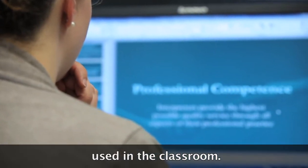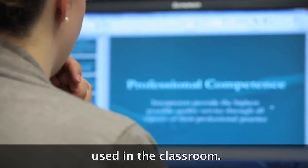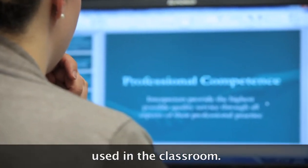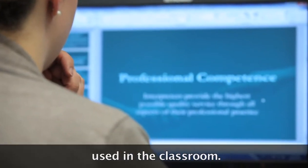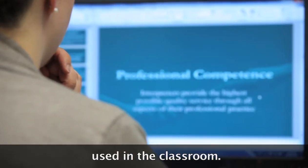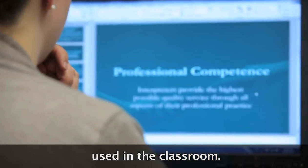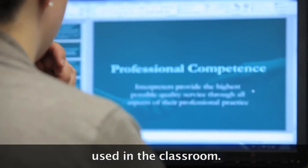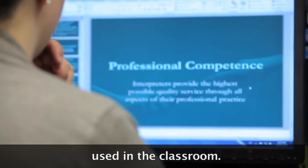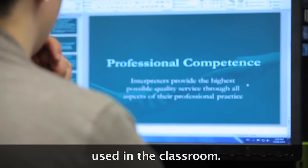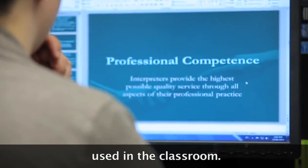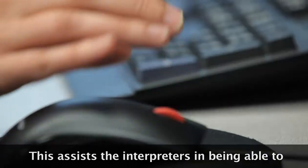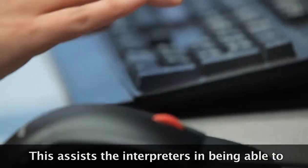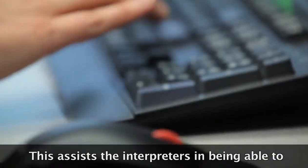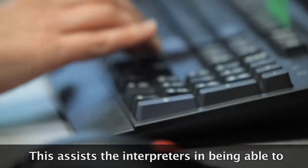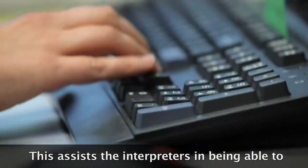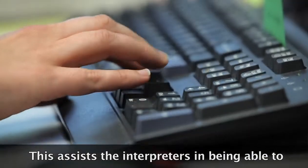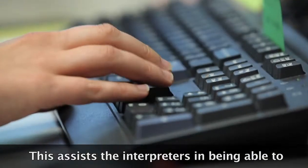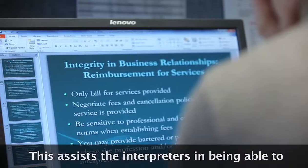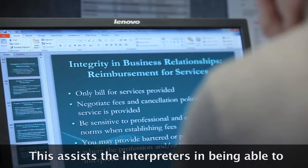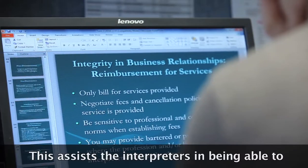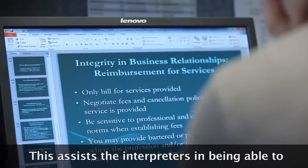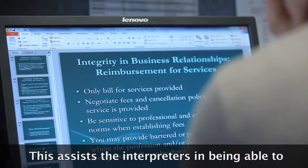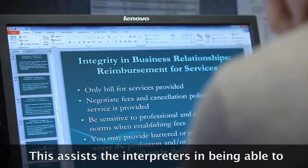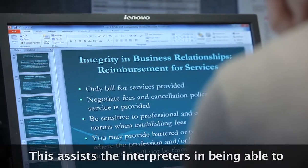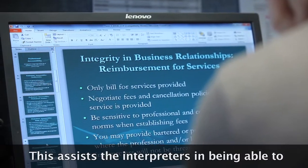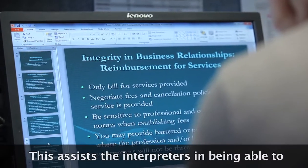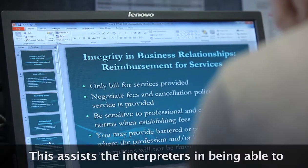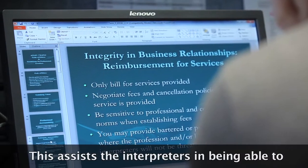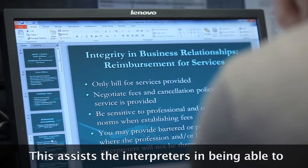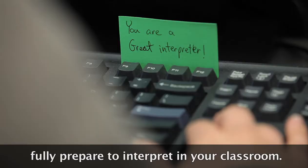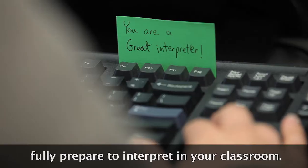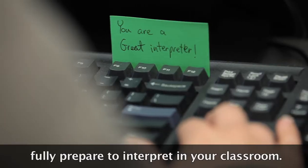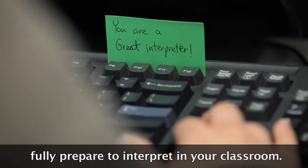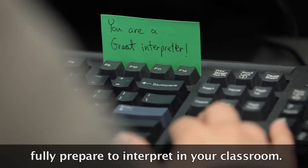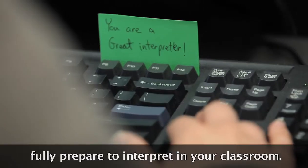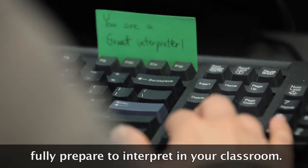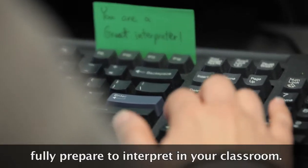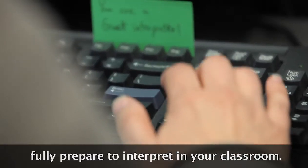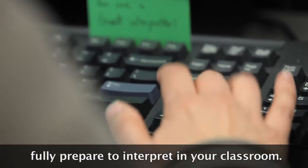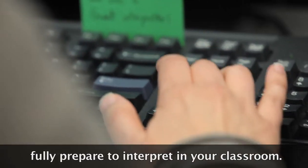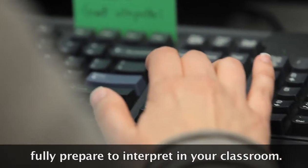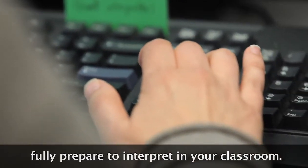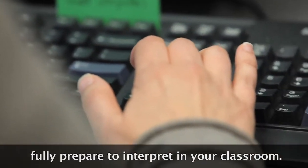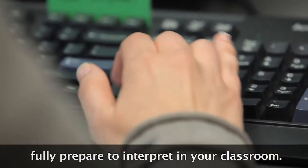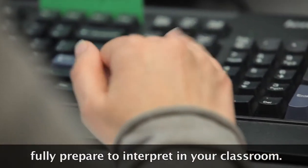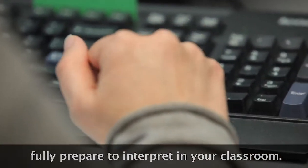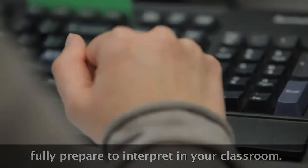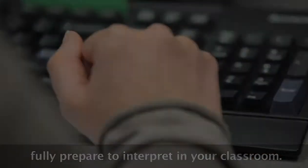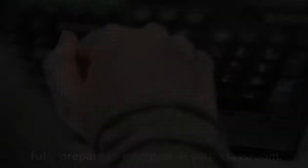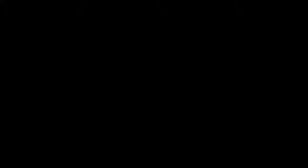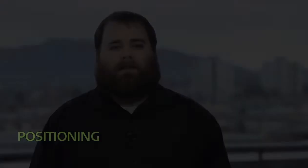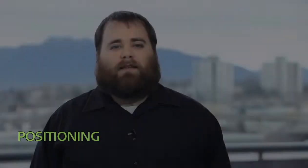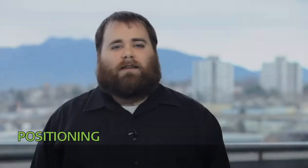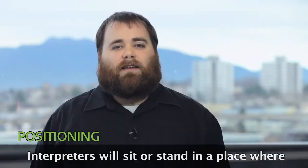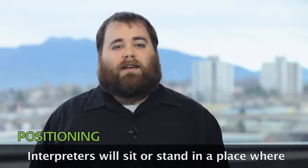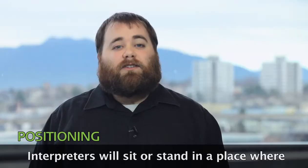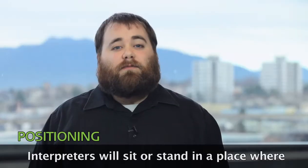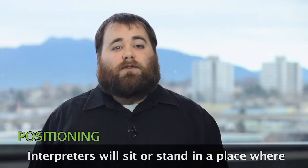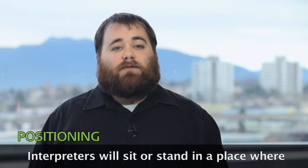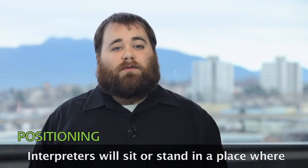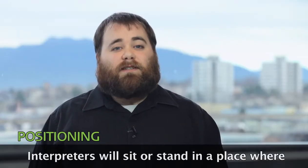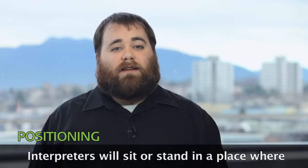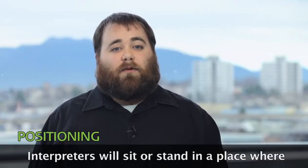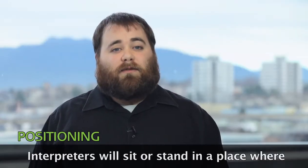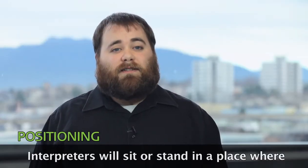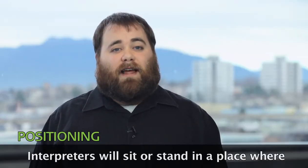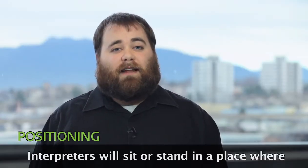material used in the classroom. This assists the interpreters in being able to fully prepare to interpret in your classroom. Positioning.